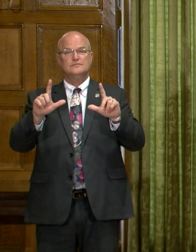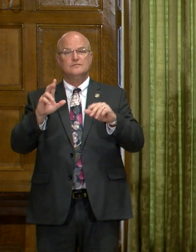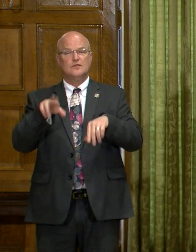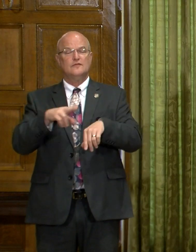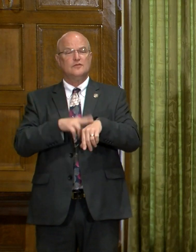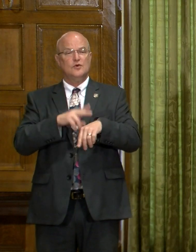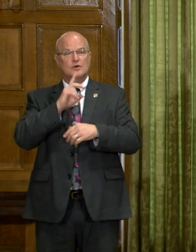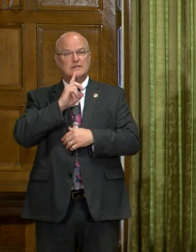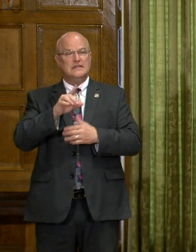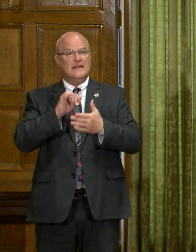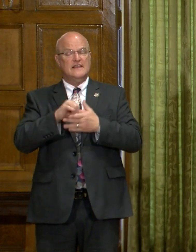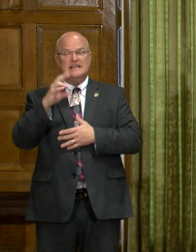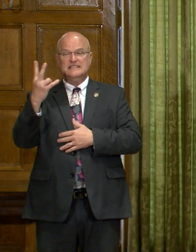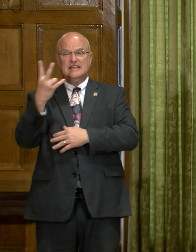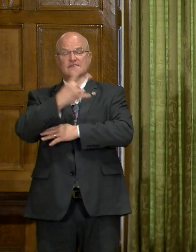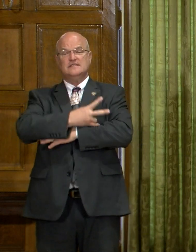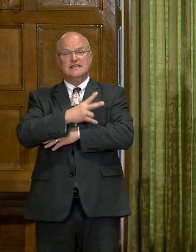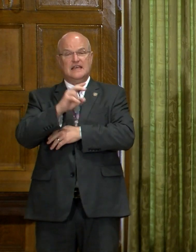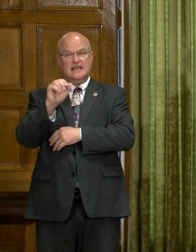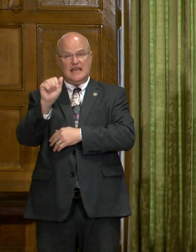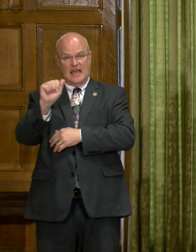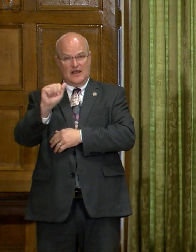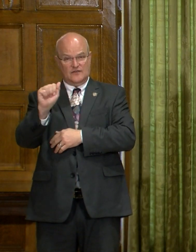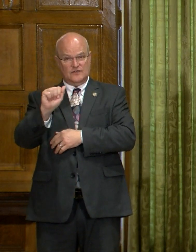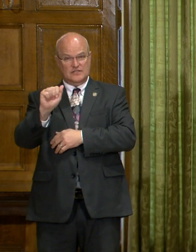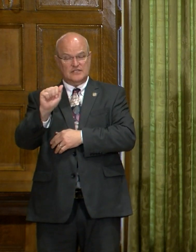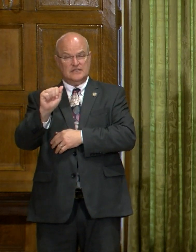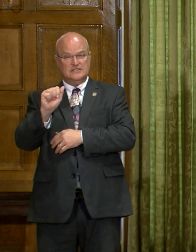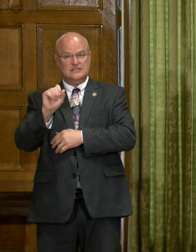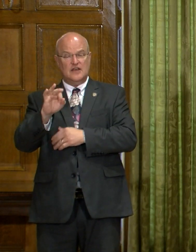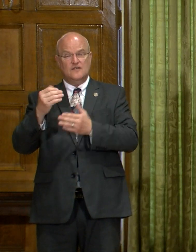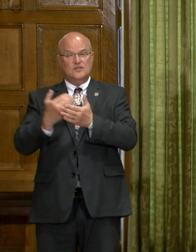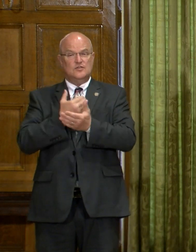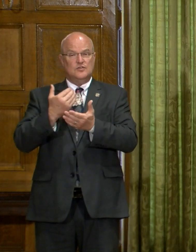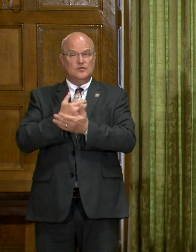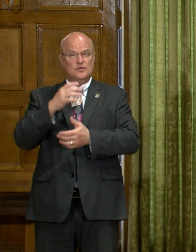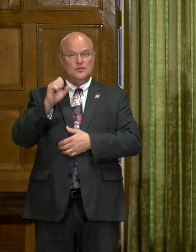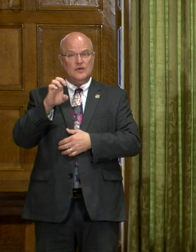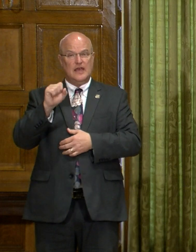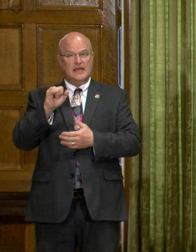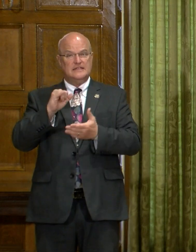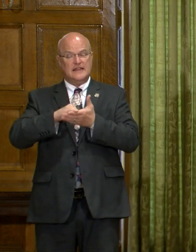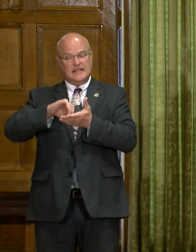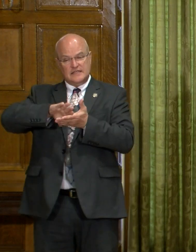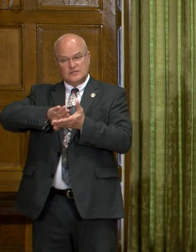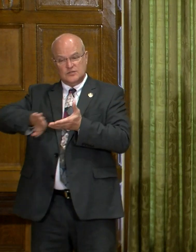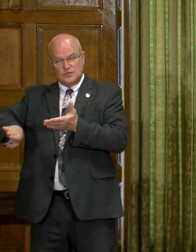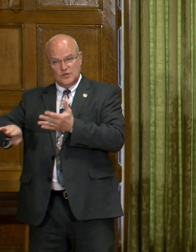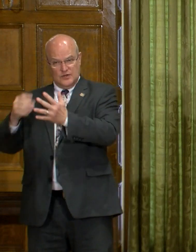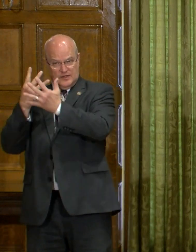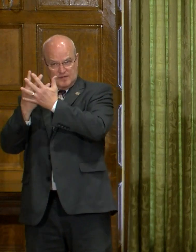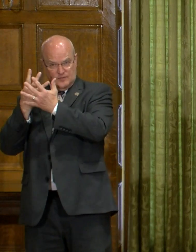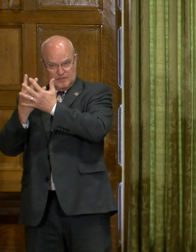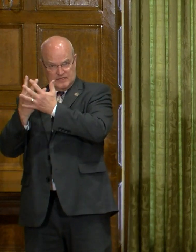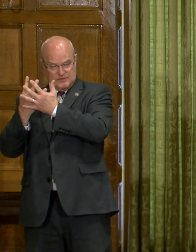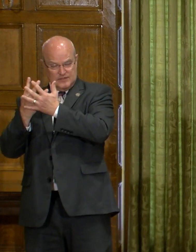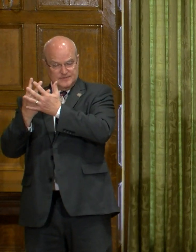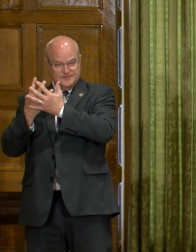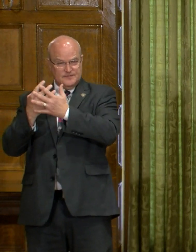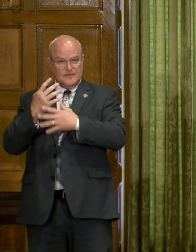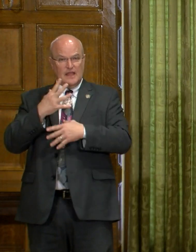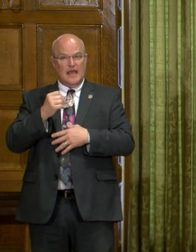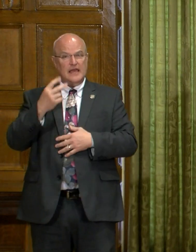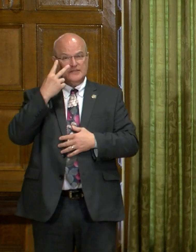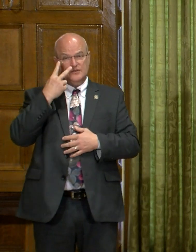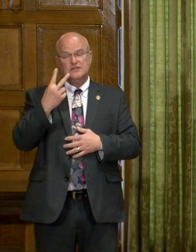of course, is the 7-day rolling average of new cases that exclude the correctional facilities.